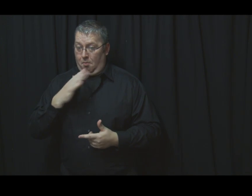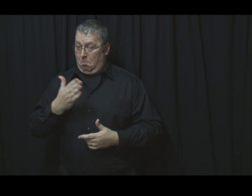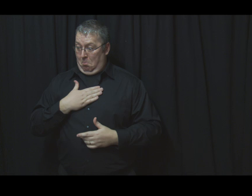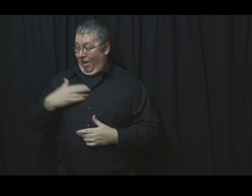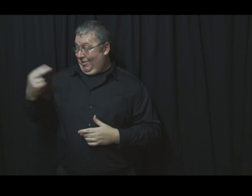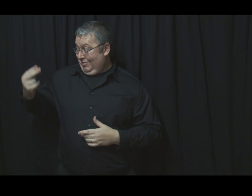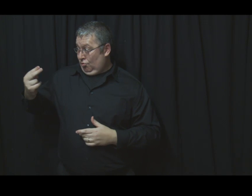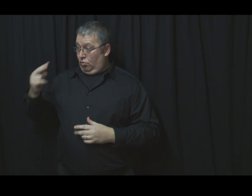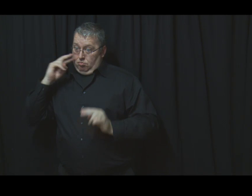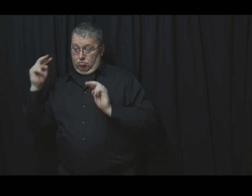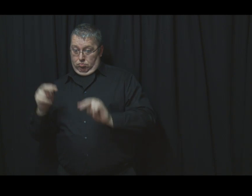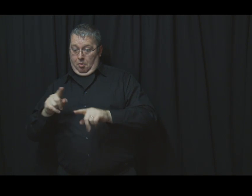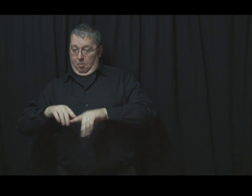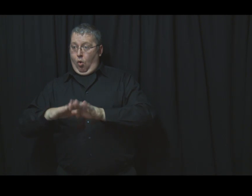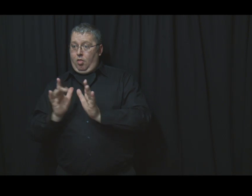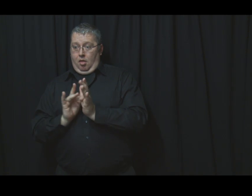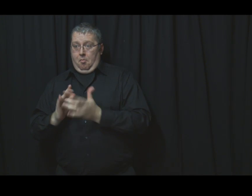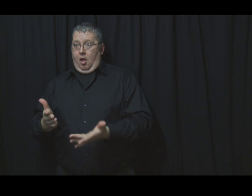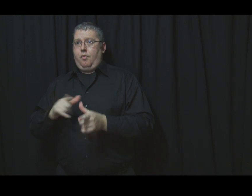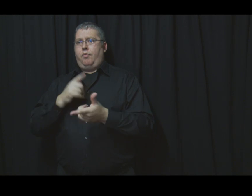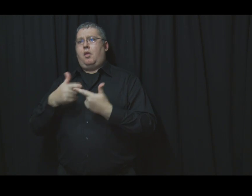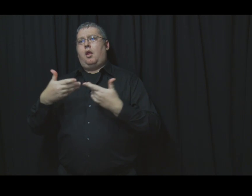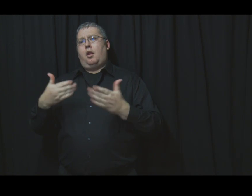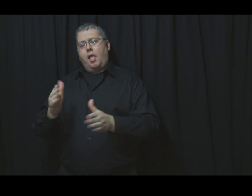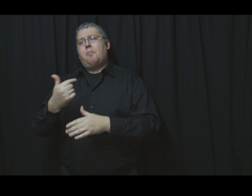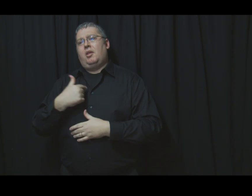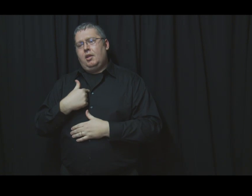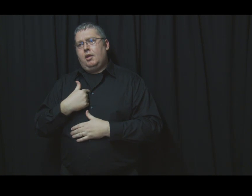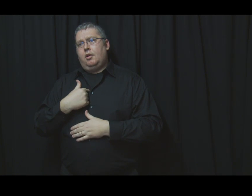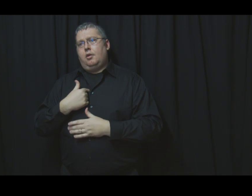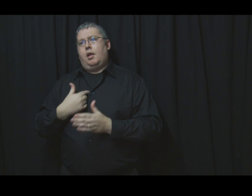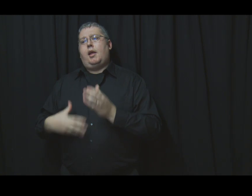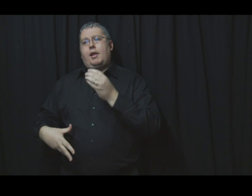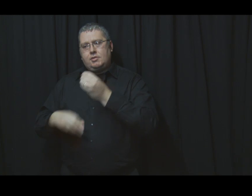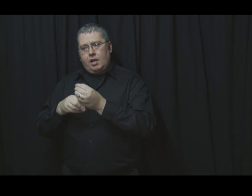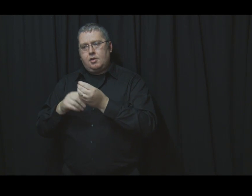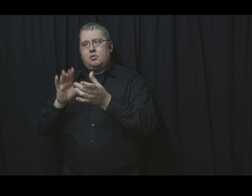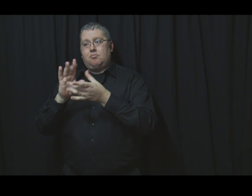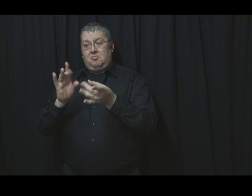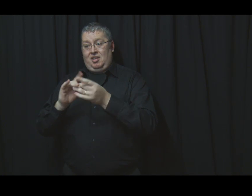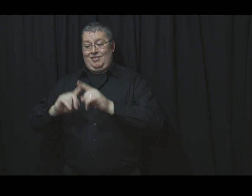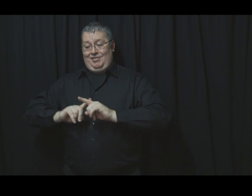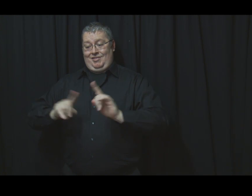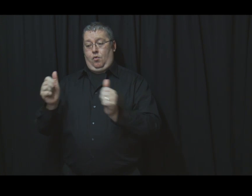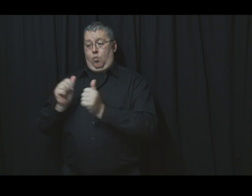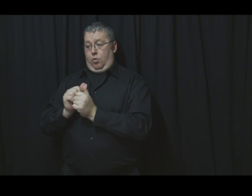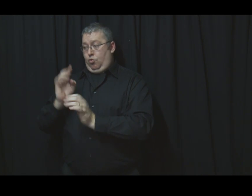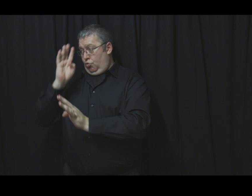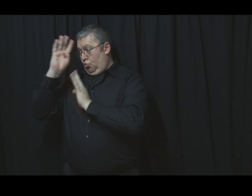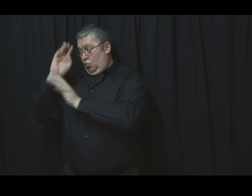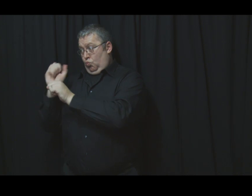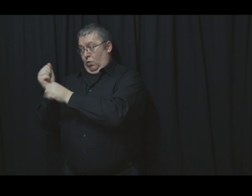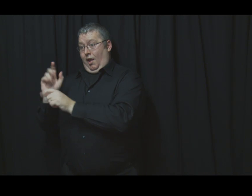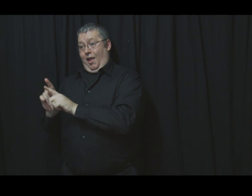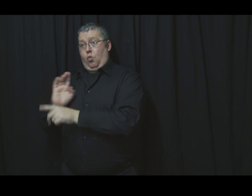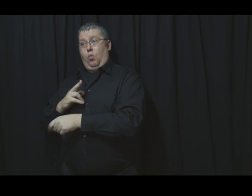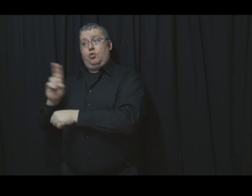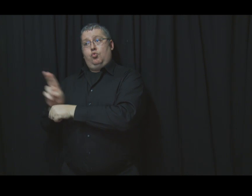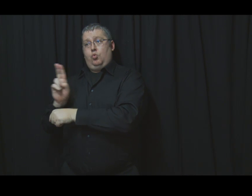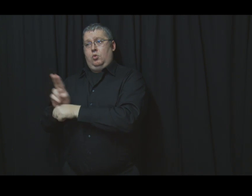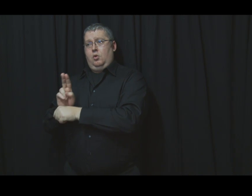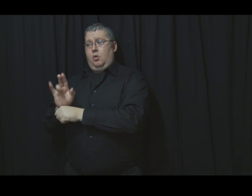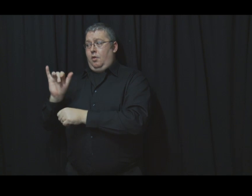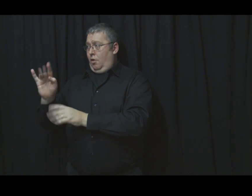on the Bible. And let me further go on and define the term creation as we use it. By